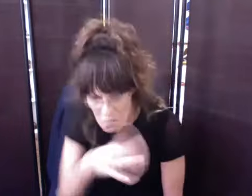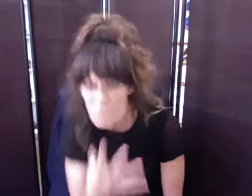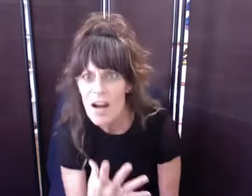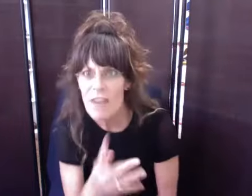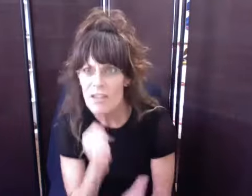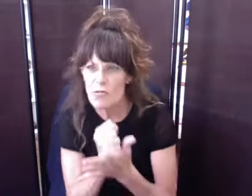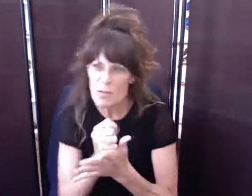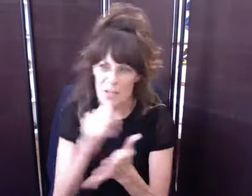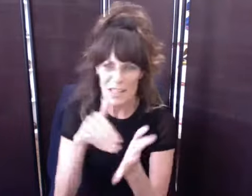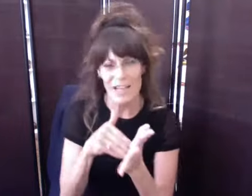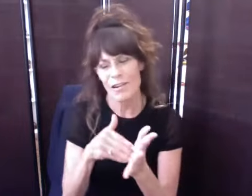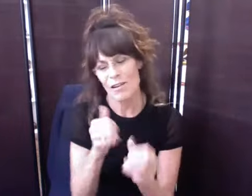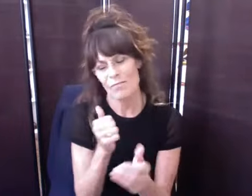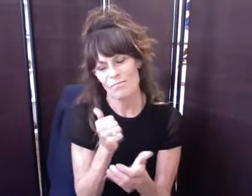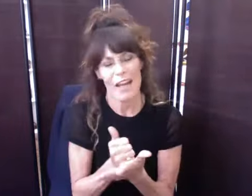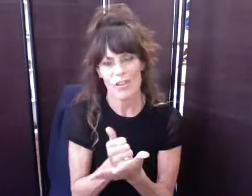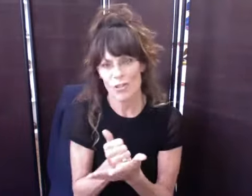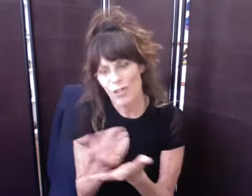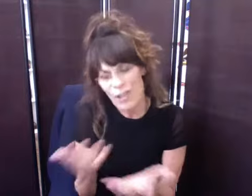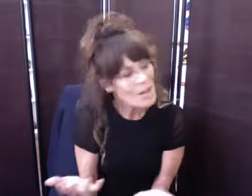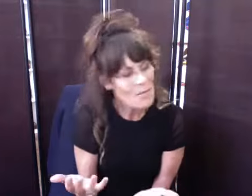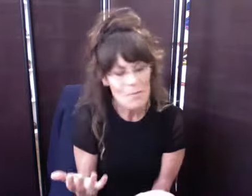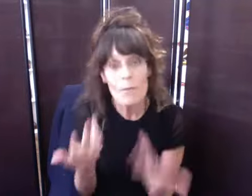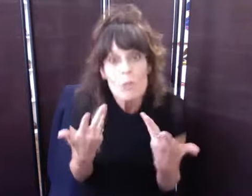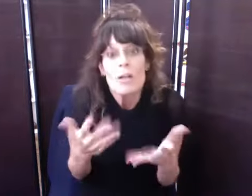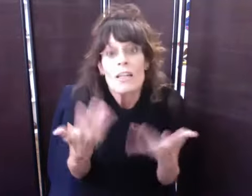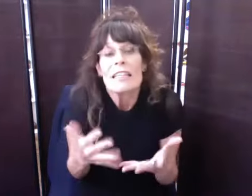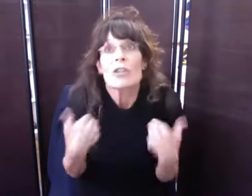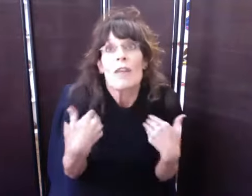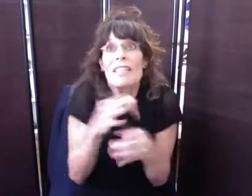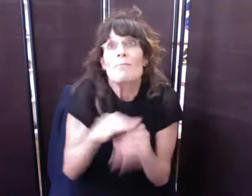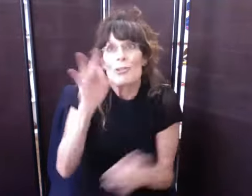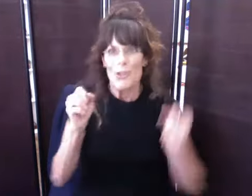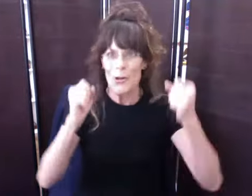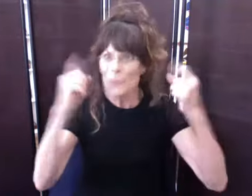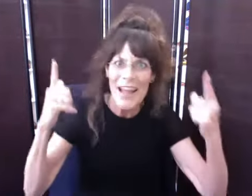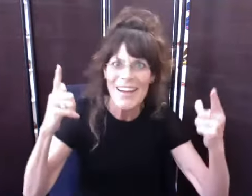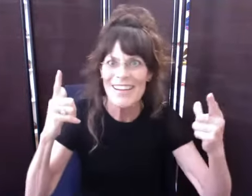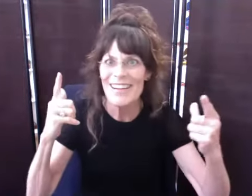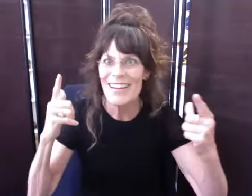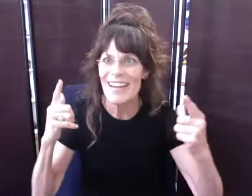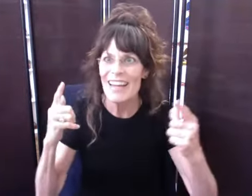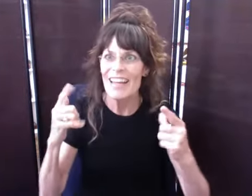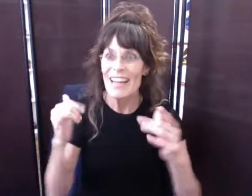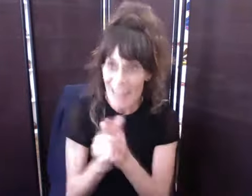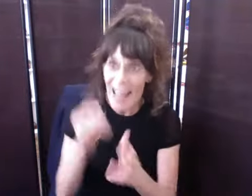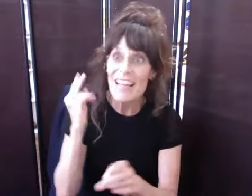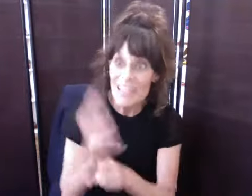right? Maybe you'll actually complete the process and have this thing called a spiritual awakening so that God can keep you sober, right? Maybe you'll